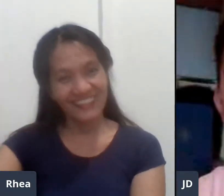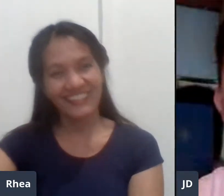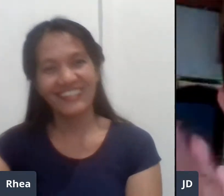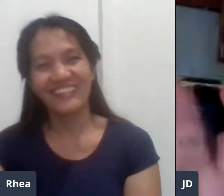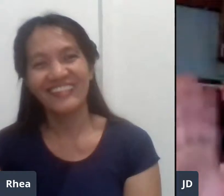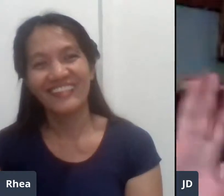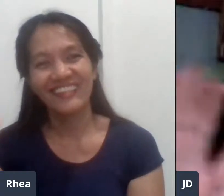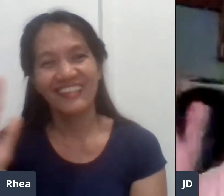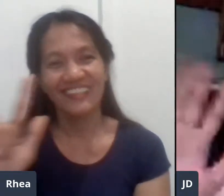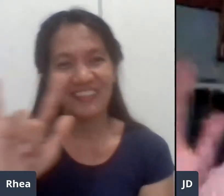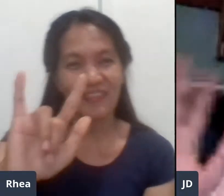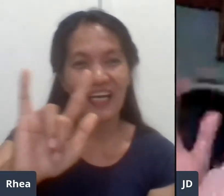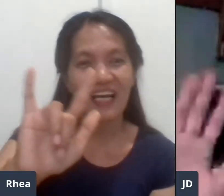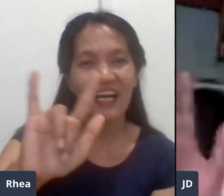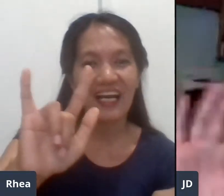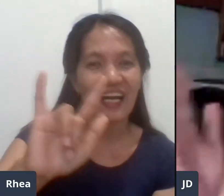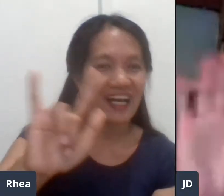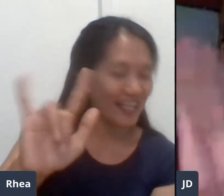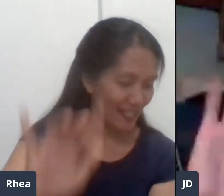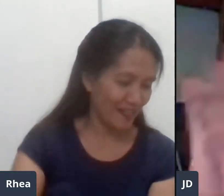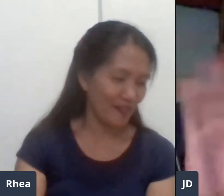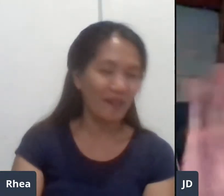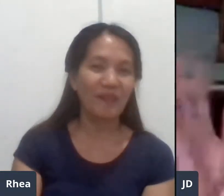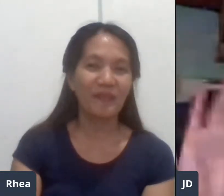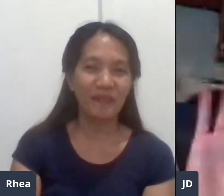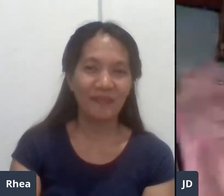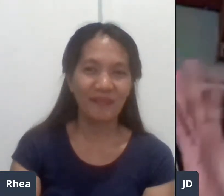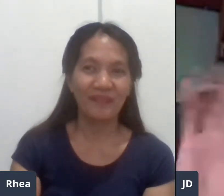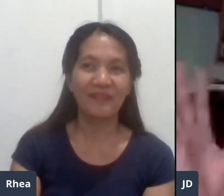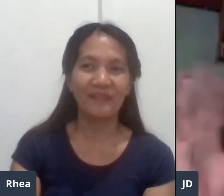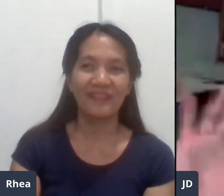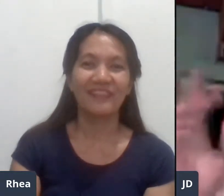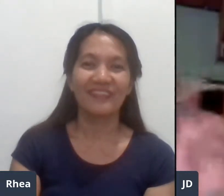Alright, bye. Siguro ganito Bye. naman yung bagay, no?